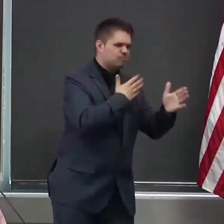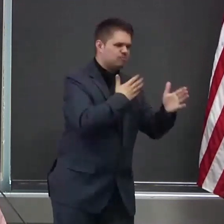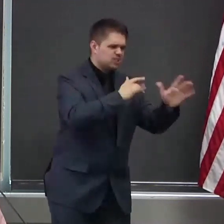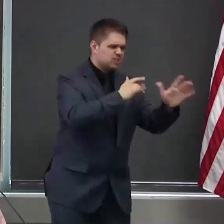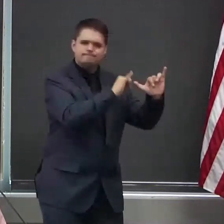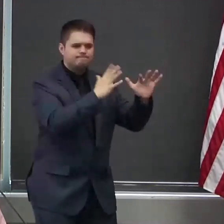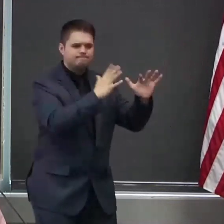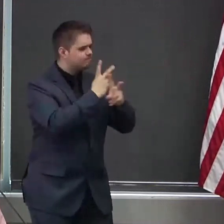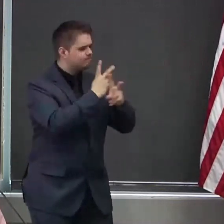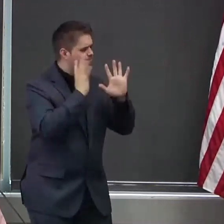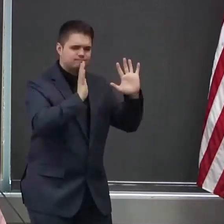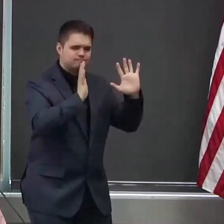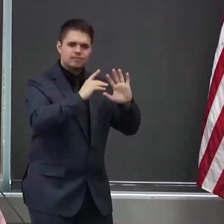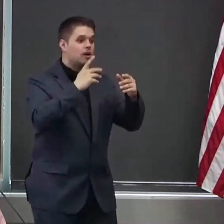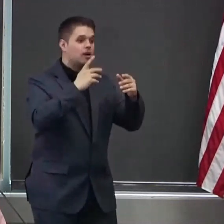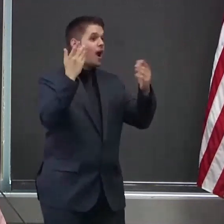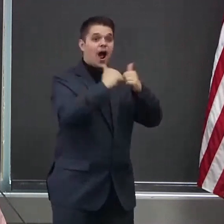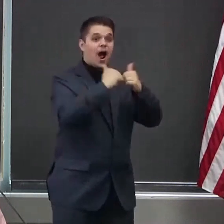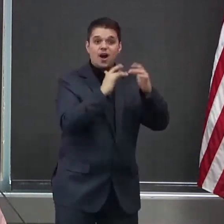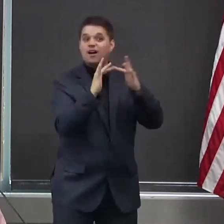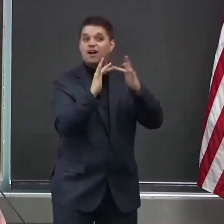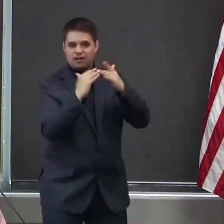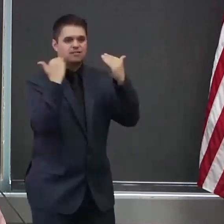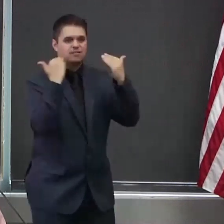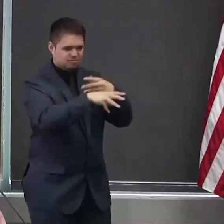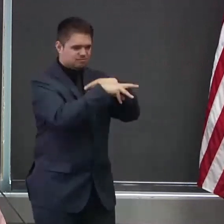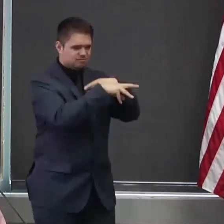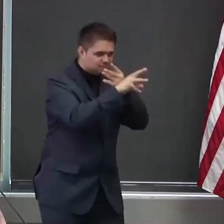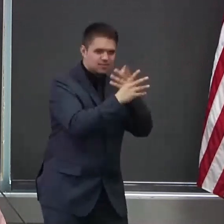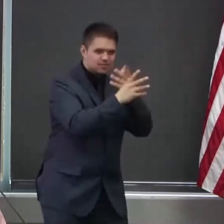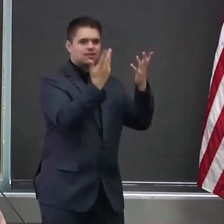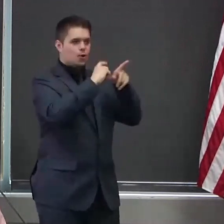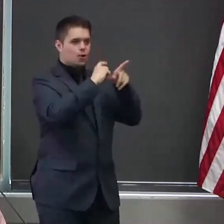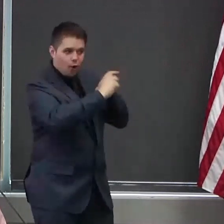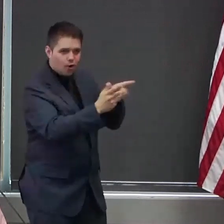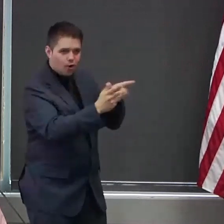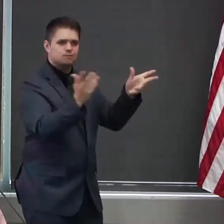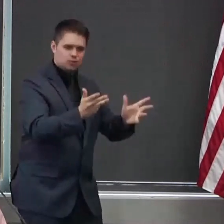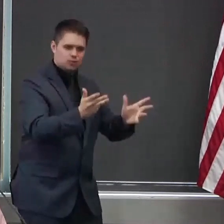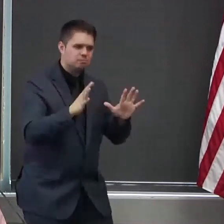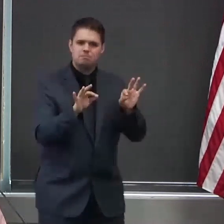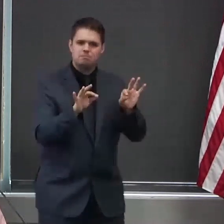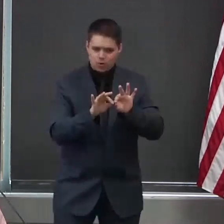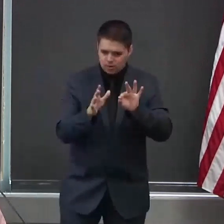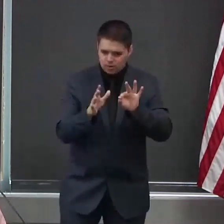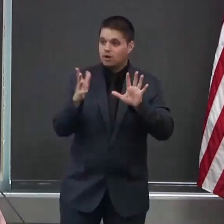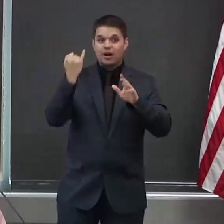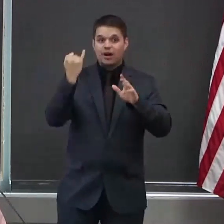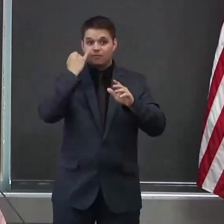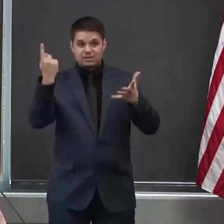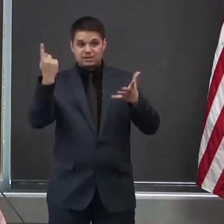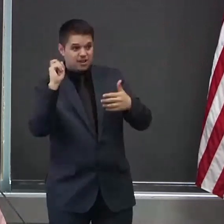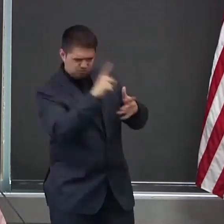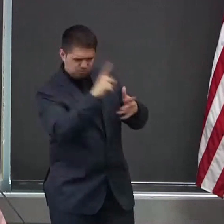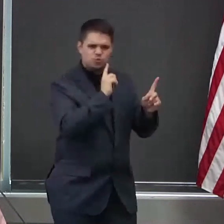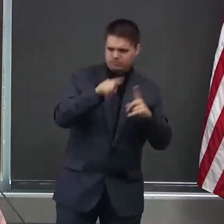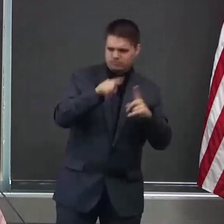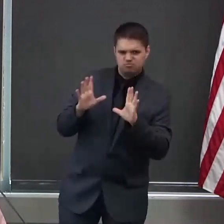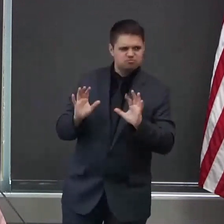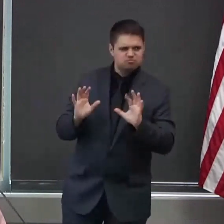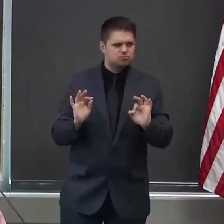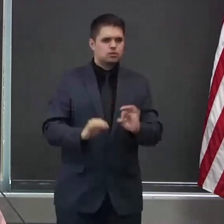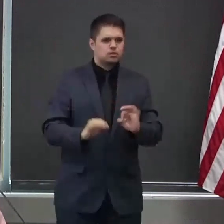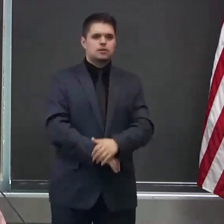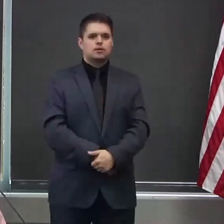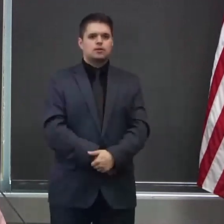contact tracer, answer the call. Our ability to suppress COVID-19 and save lives depends on all of us working together